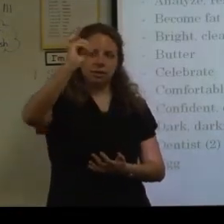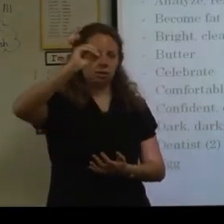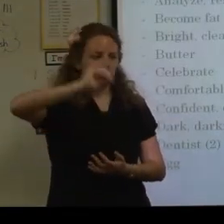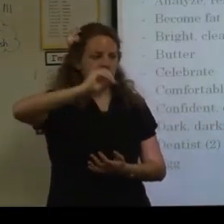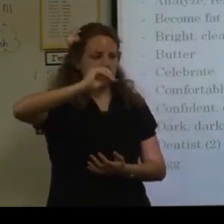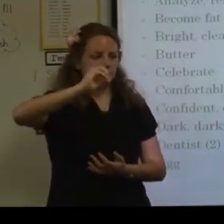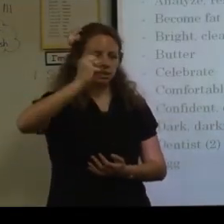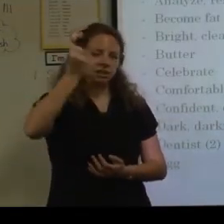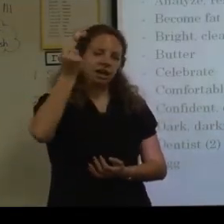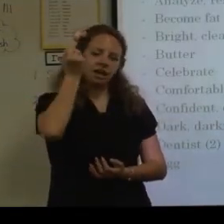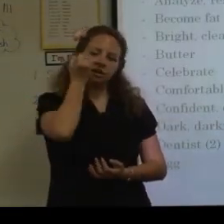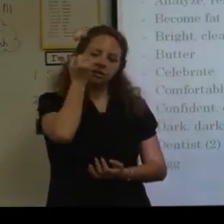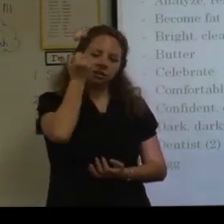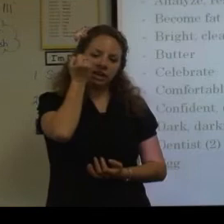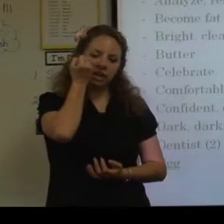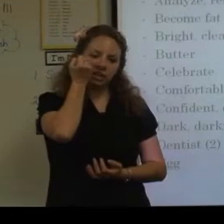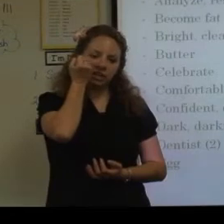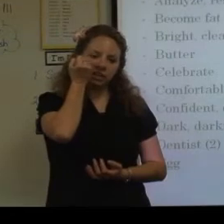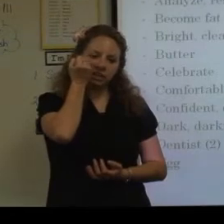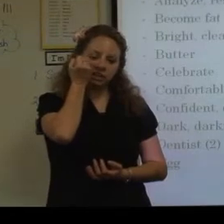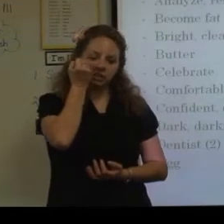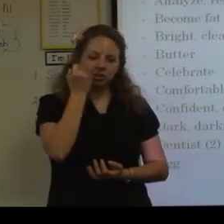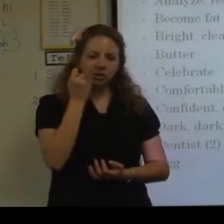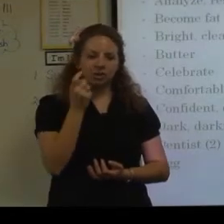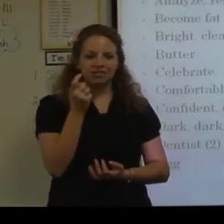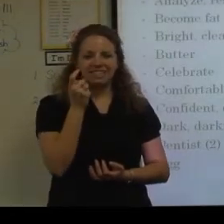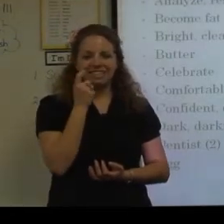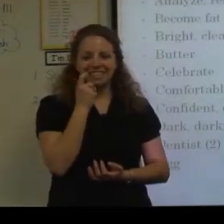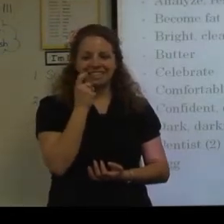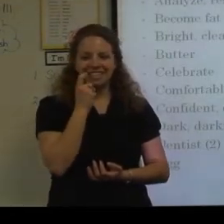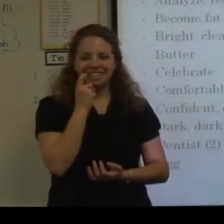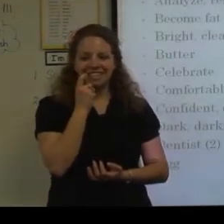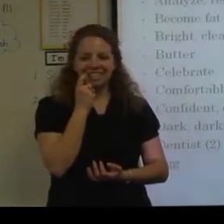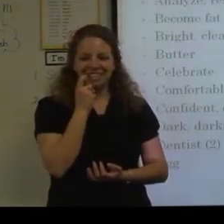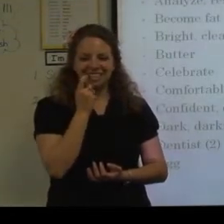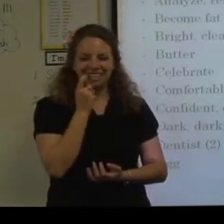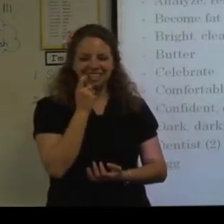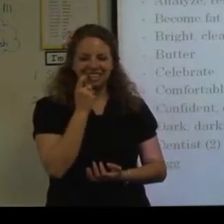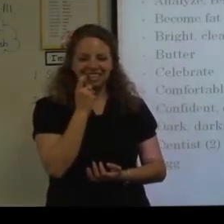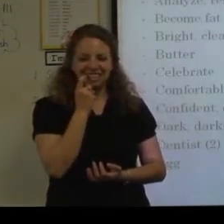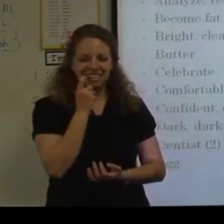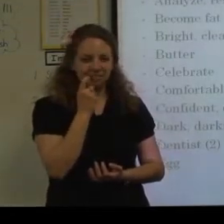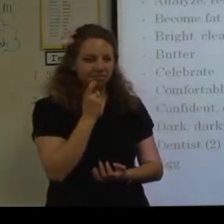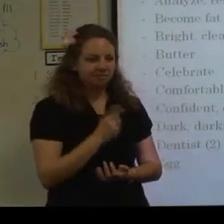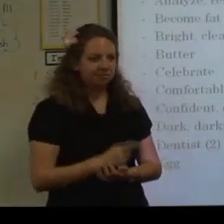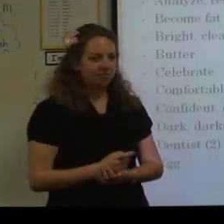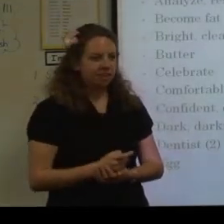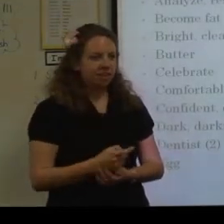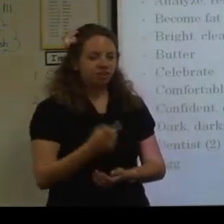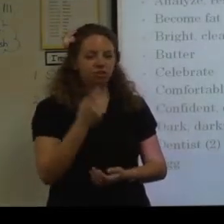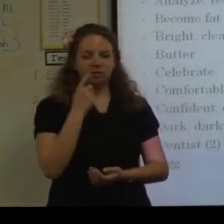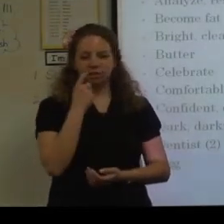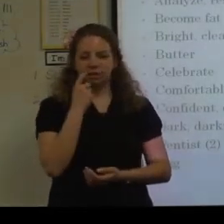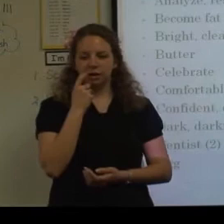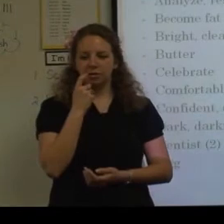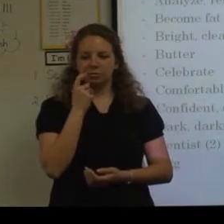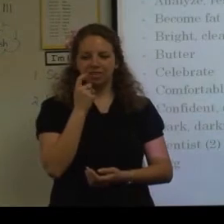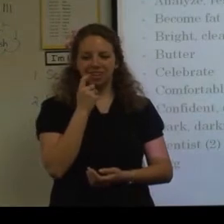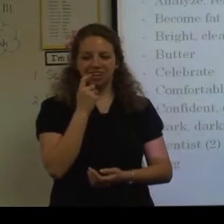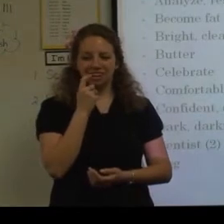like holding something like that, going here, dentist, or I've seen dentist. Dentist. Yeah. And you do it with your mouth open like you're